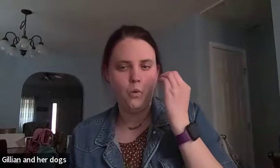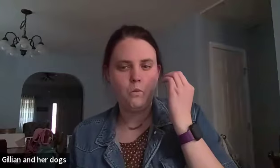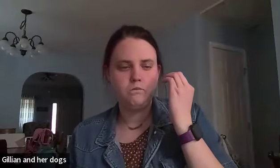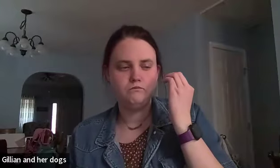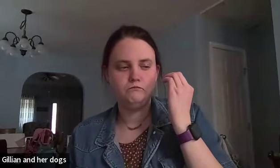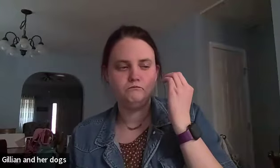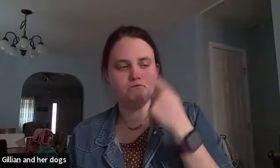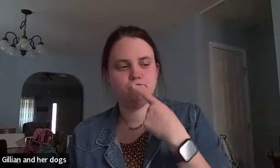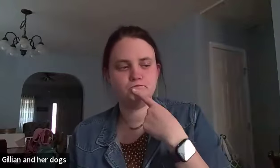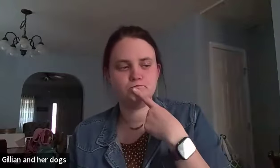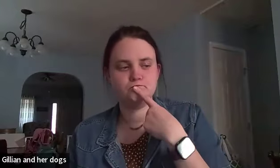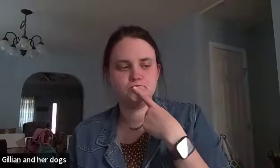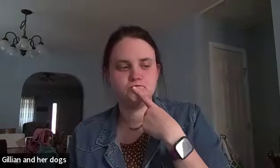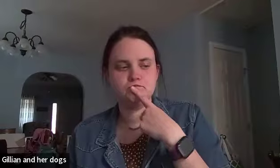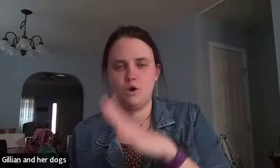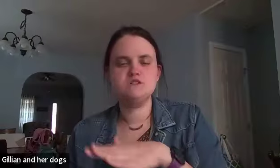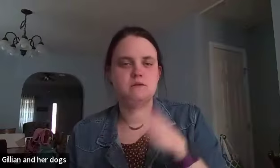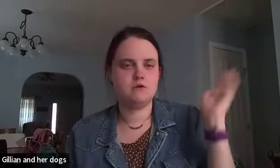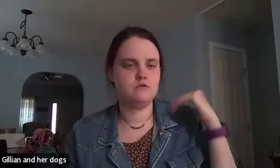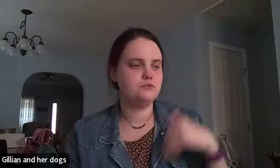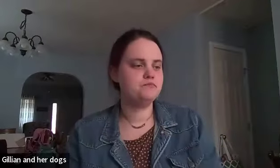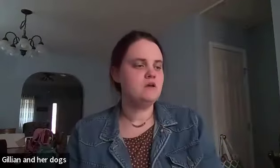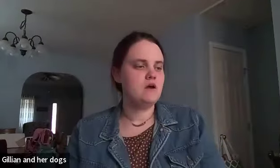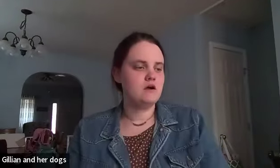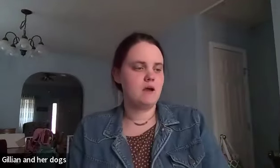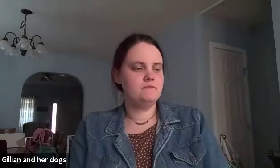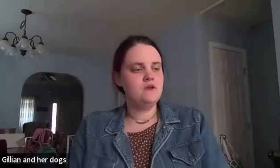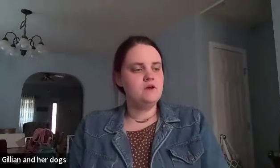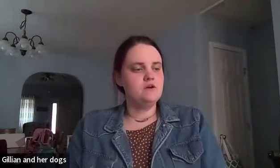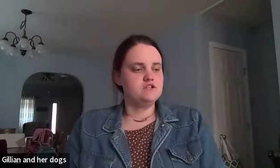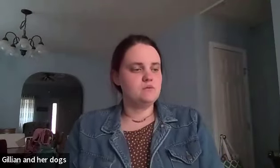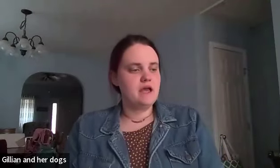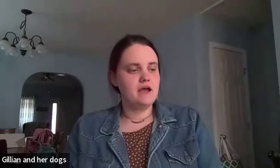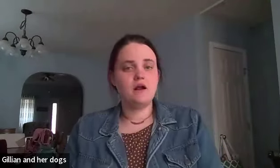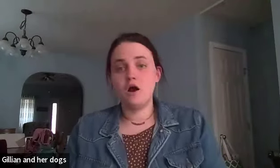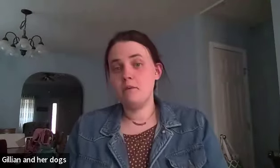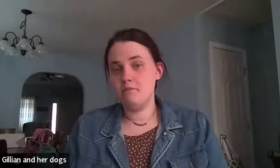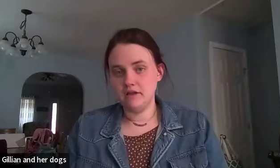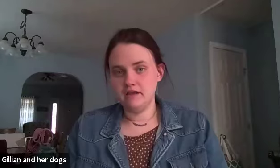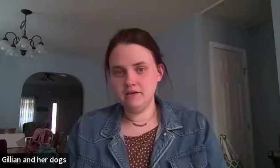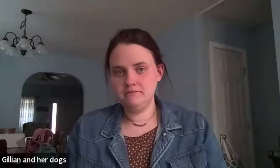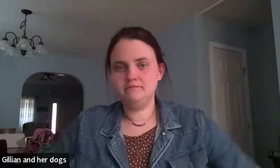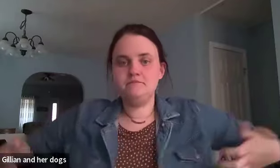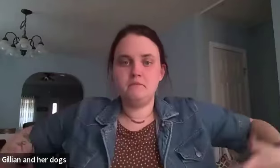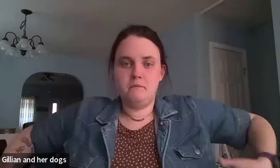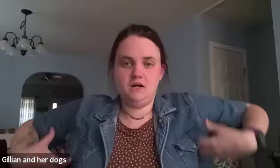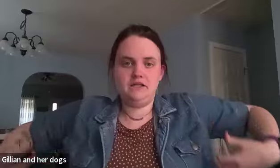do. Hmm. No, we'll stop there and review. Okay. So we had our monkey,